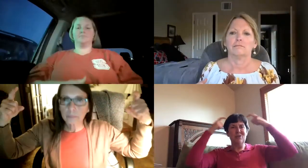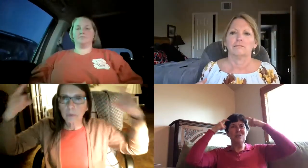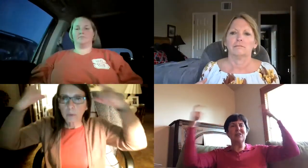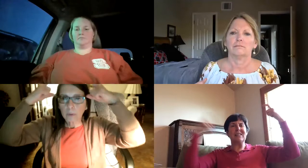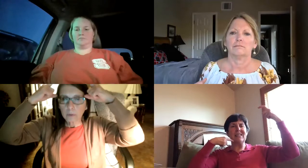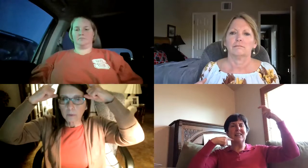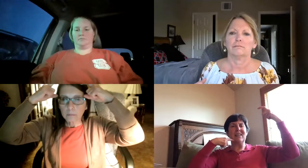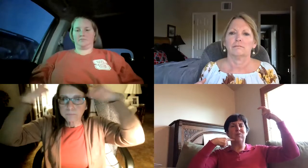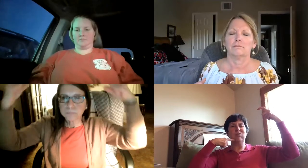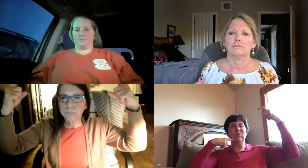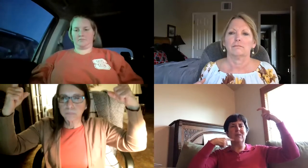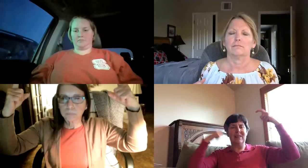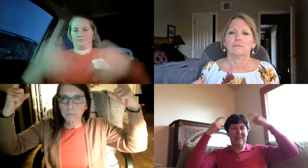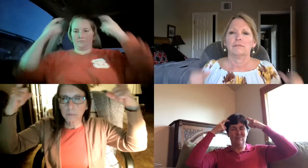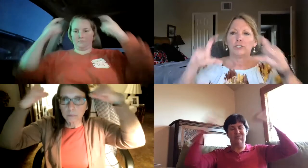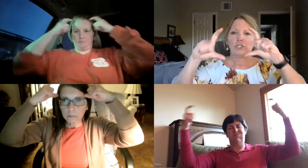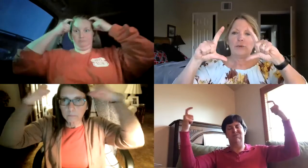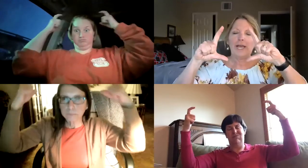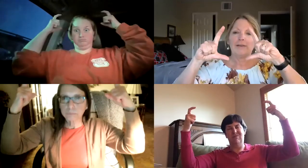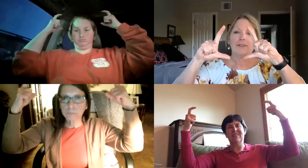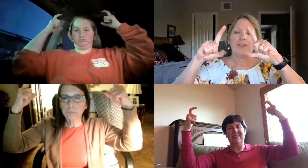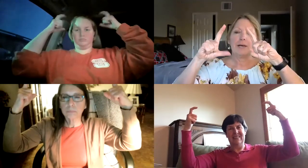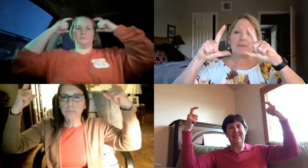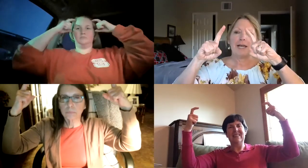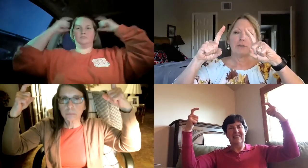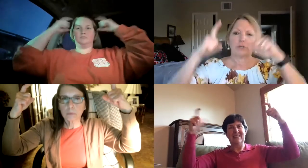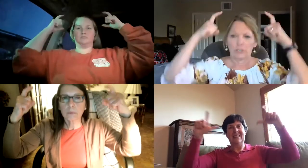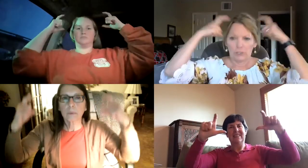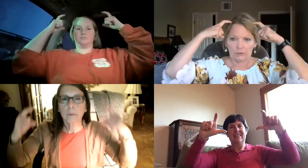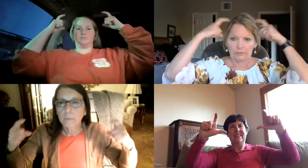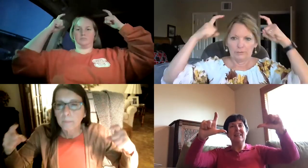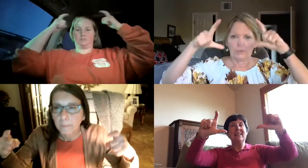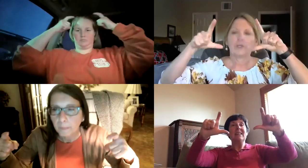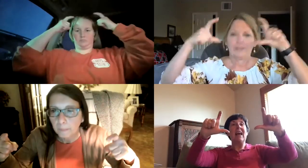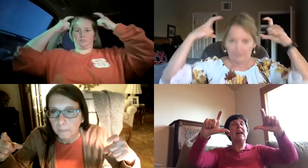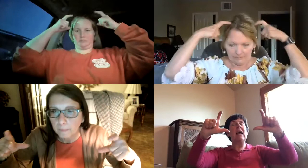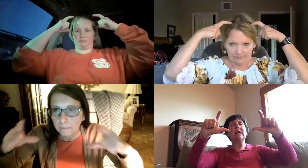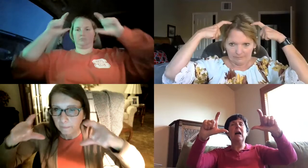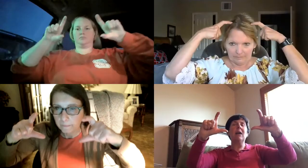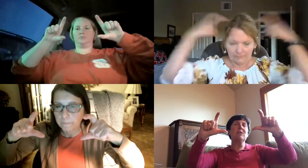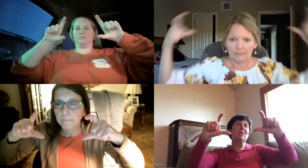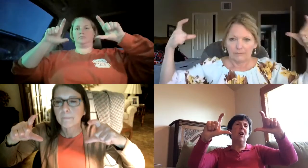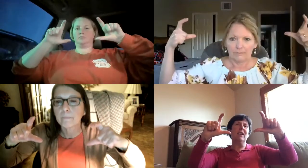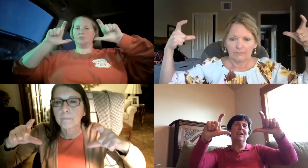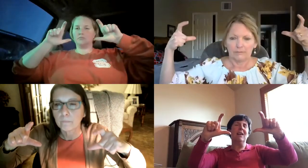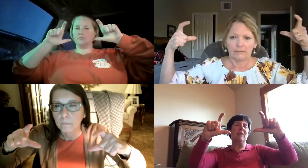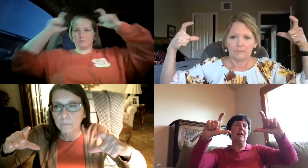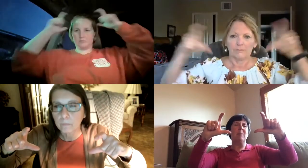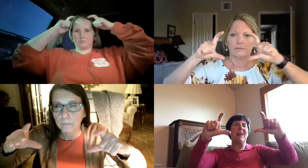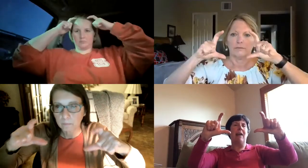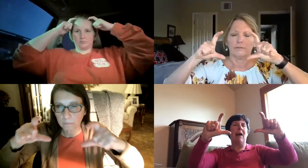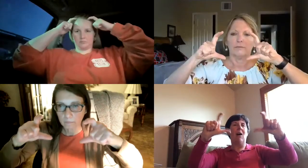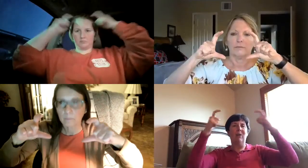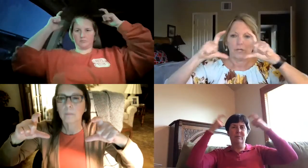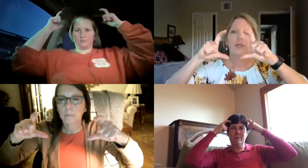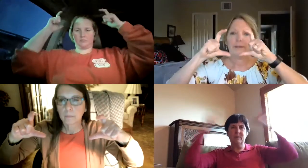and you'll usually see the, like. Do you have the thumb out or no? Okay. Yeah, I always call it kind of like a